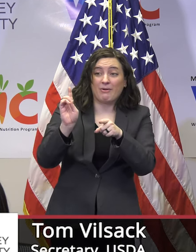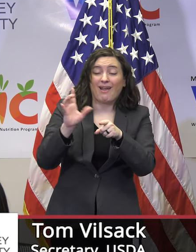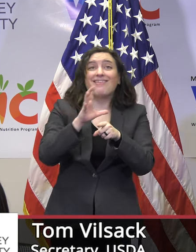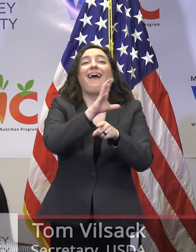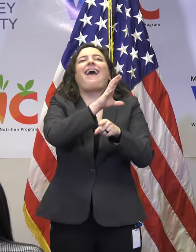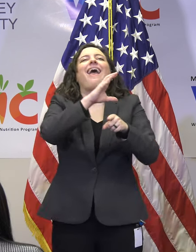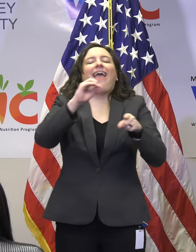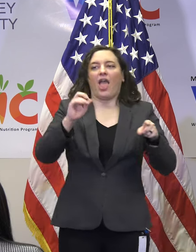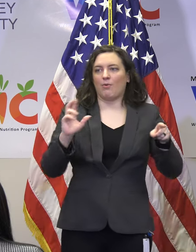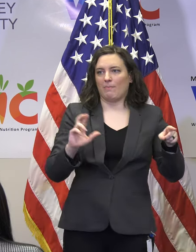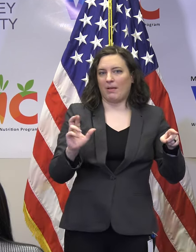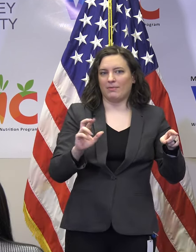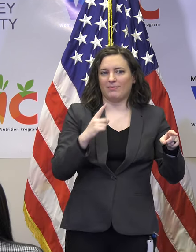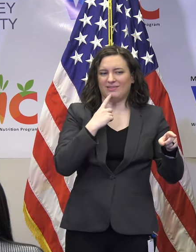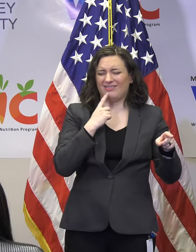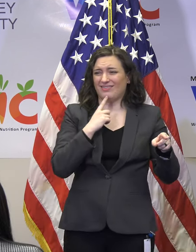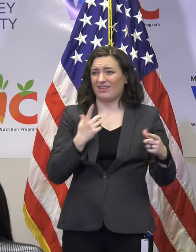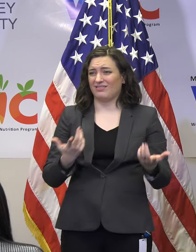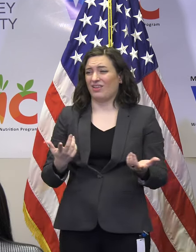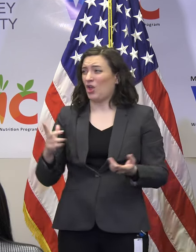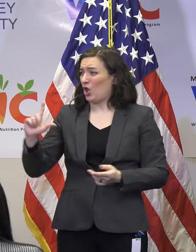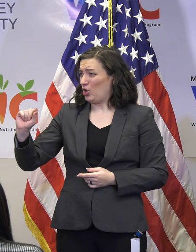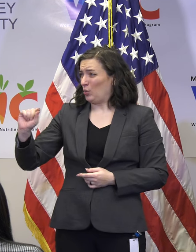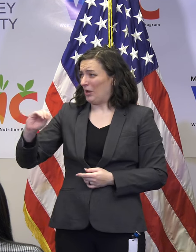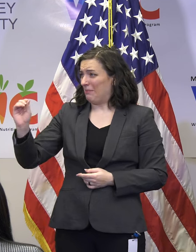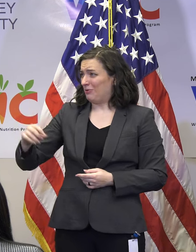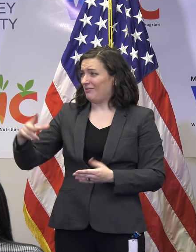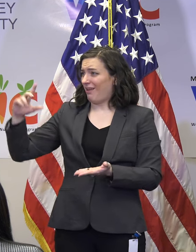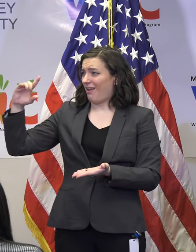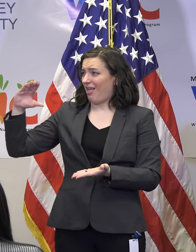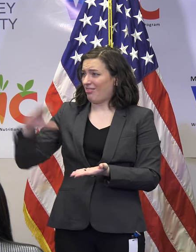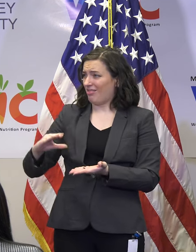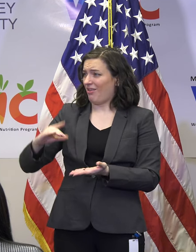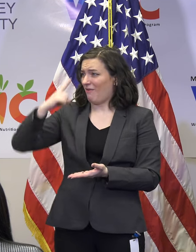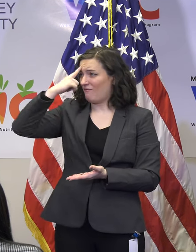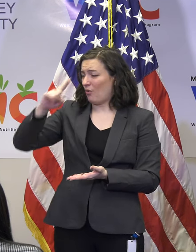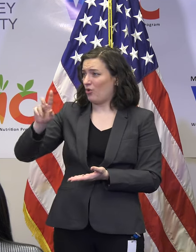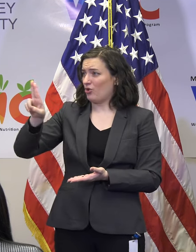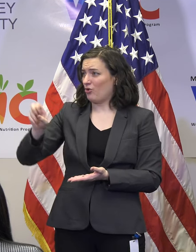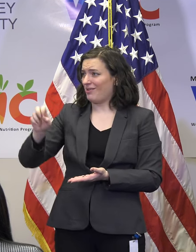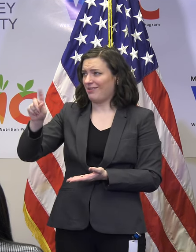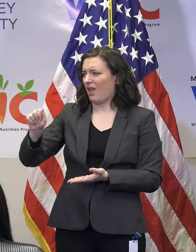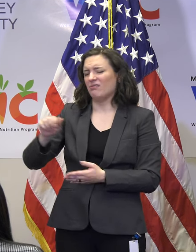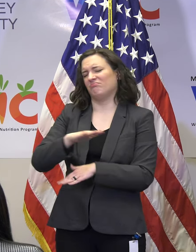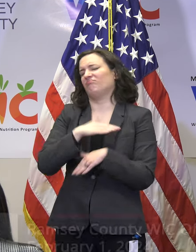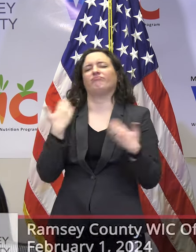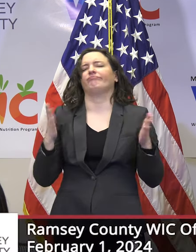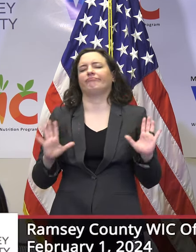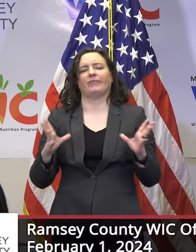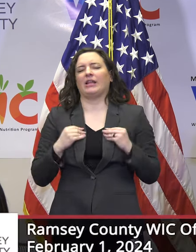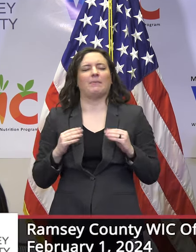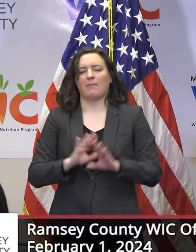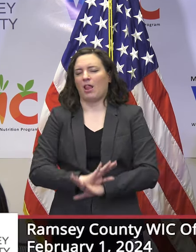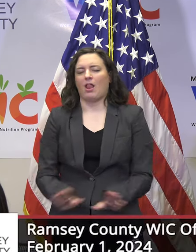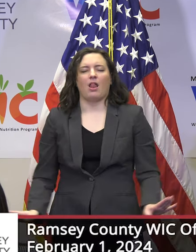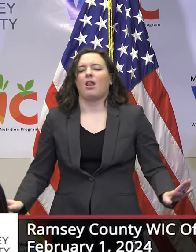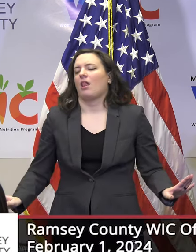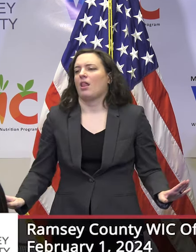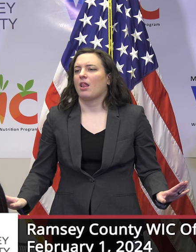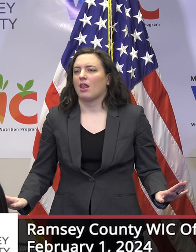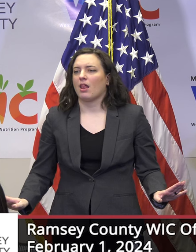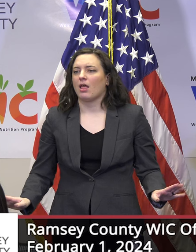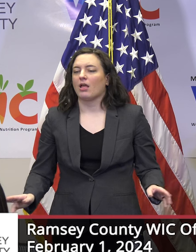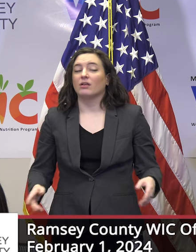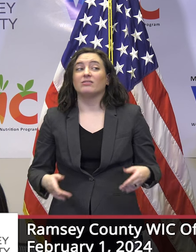said the equivalent of nearly a 20% cut to the USDA budget was unacceptable. And so there really